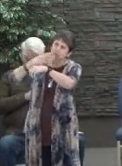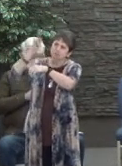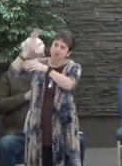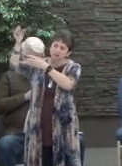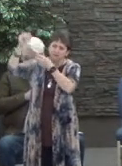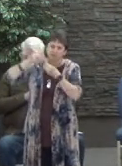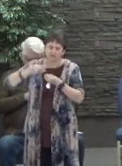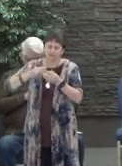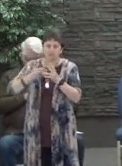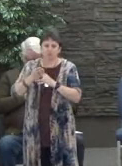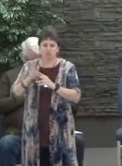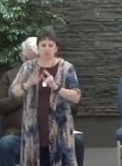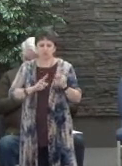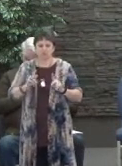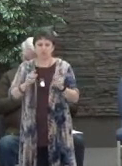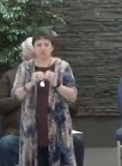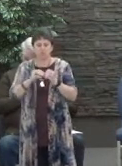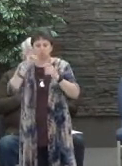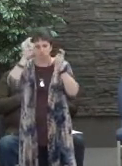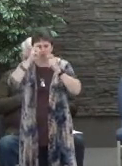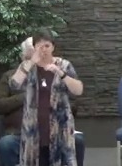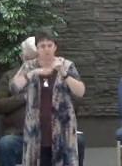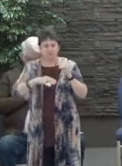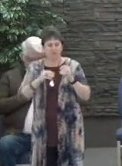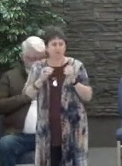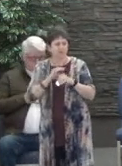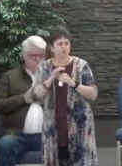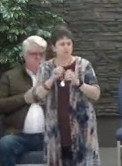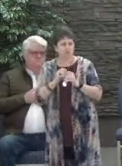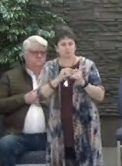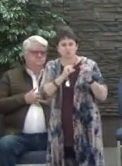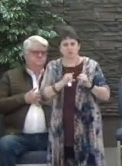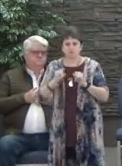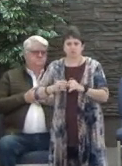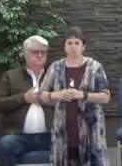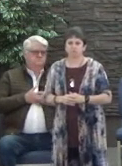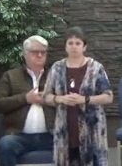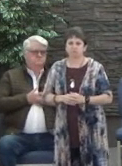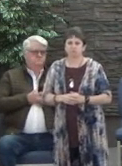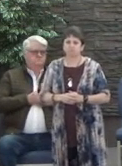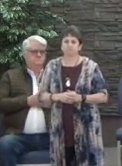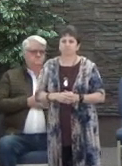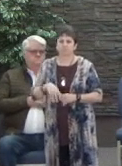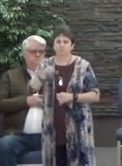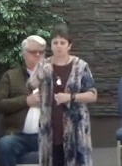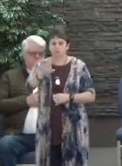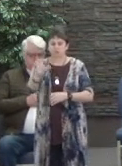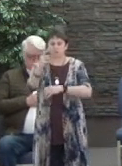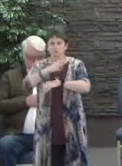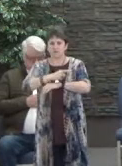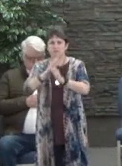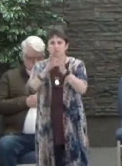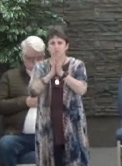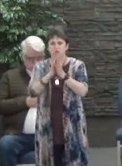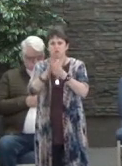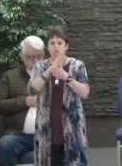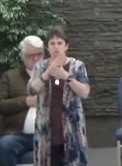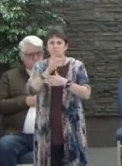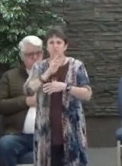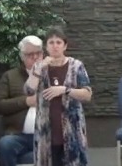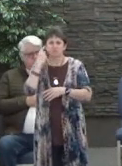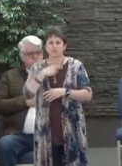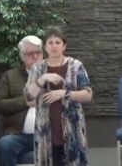people will be wiser than the counsel that we can get individually. The 100 Days of Prayer and Share triplets looks like